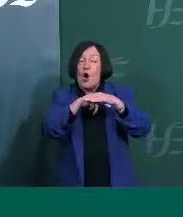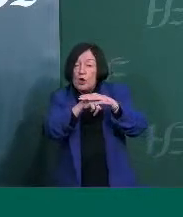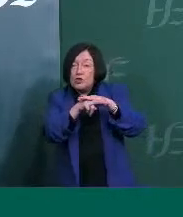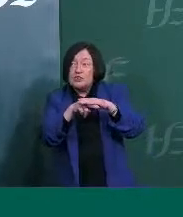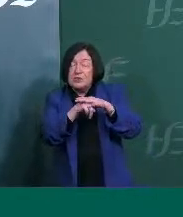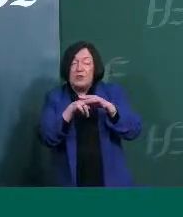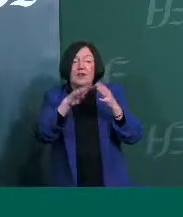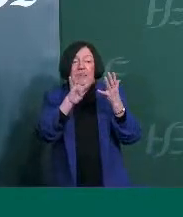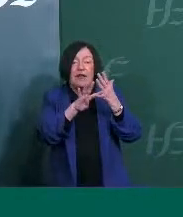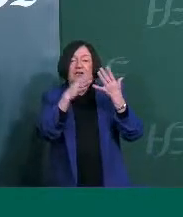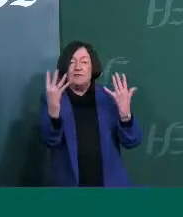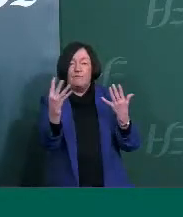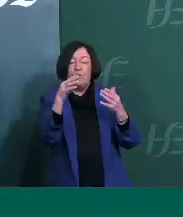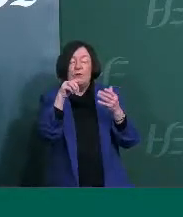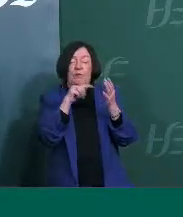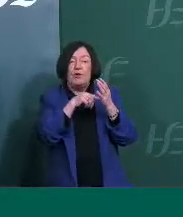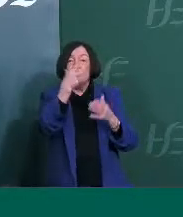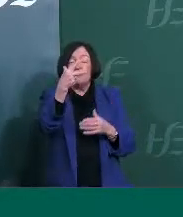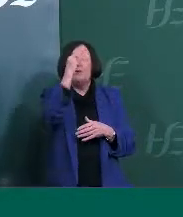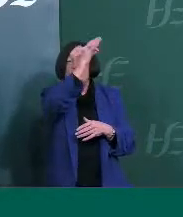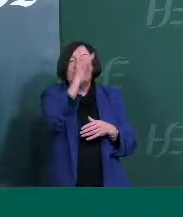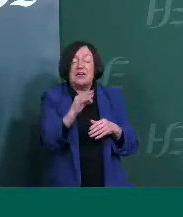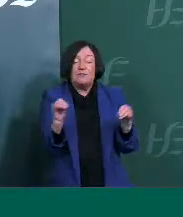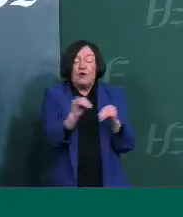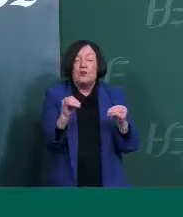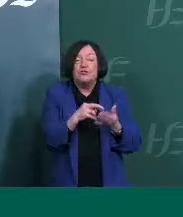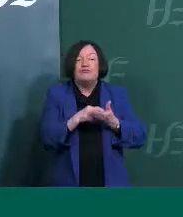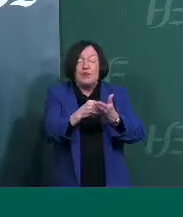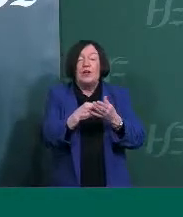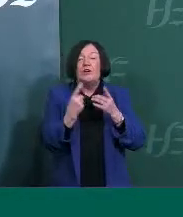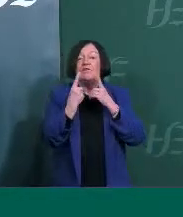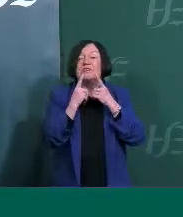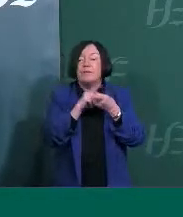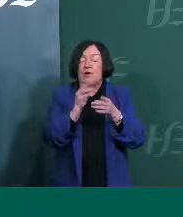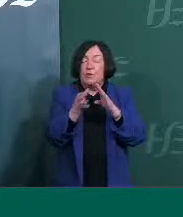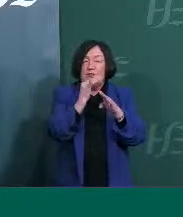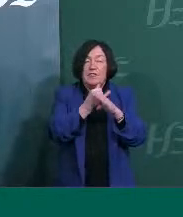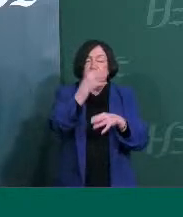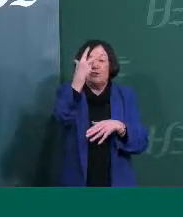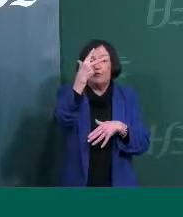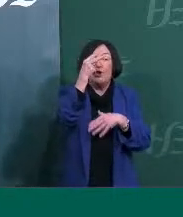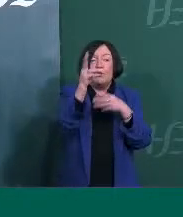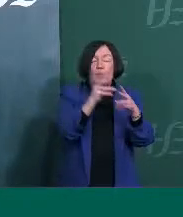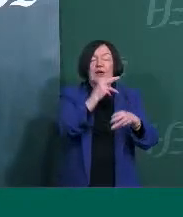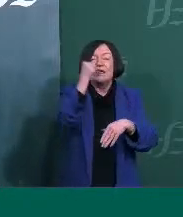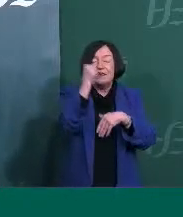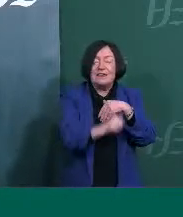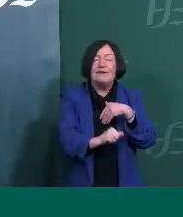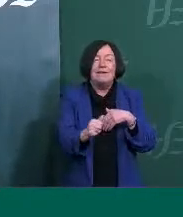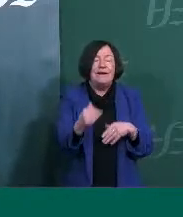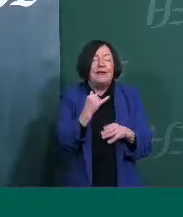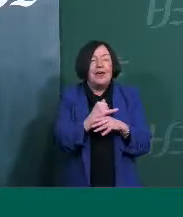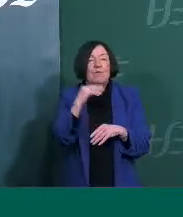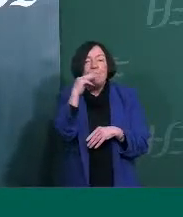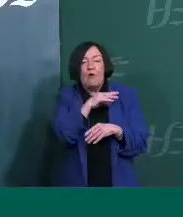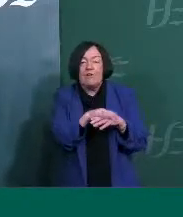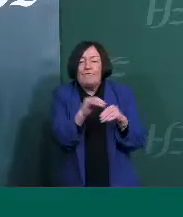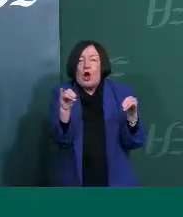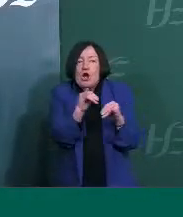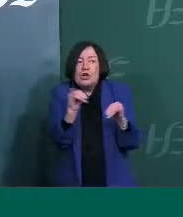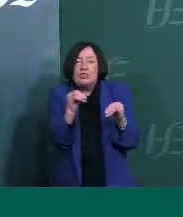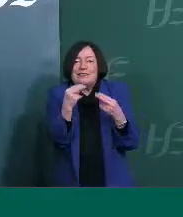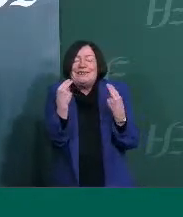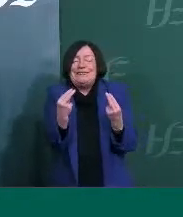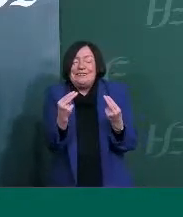However, 94.3% of urgent referrals are responded to within 3 working days, and that's very important. So in terms of urgent cases being